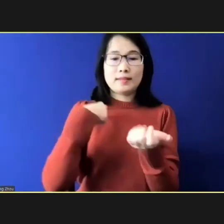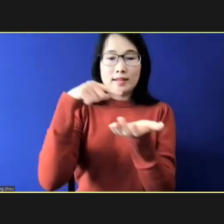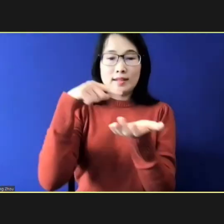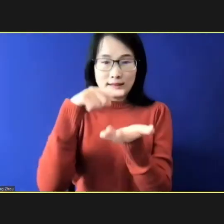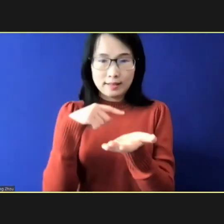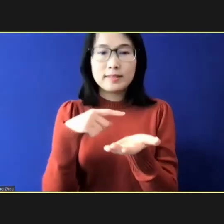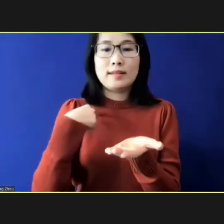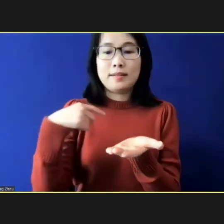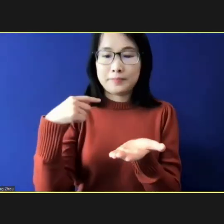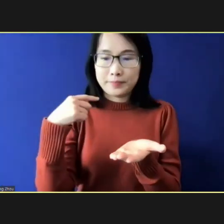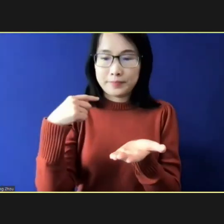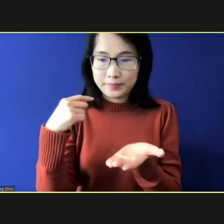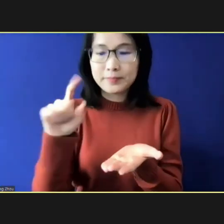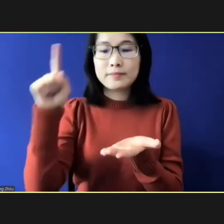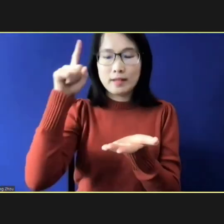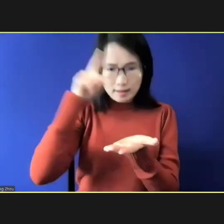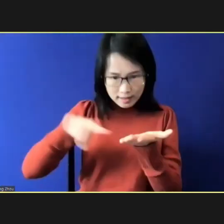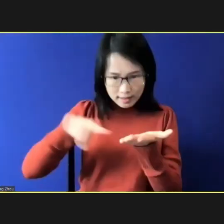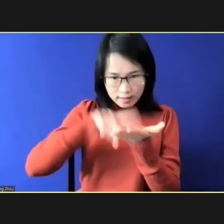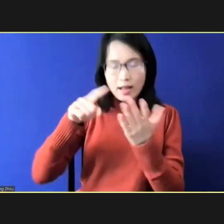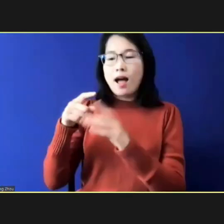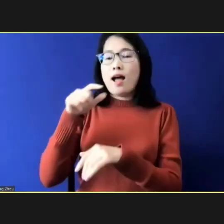at St. Cloud State University,